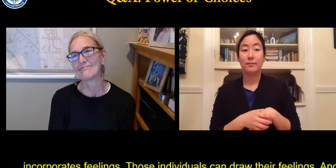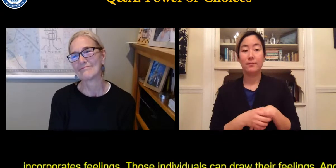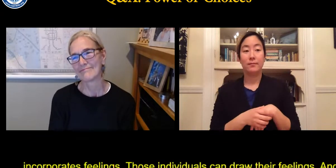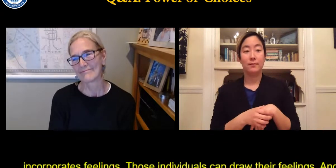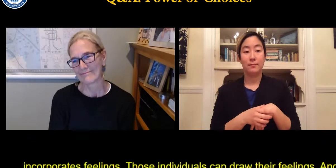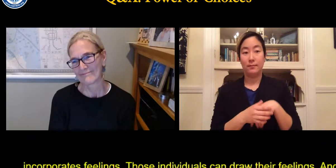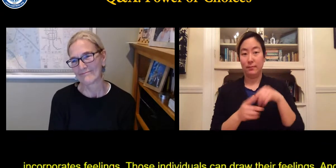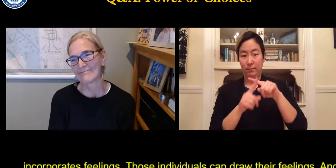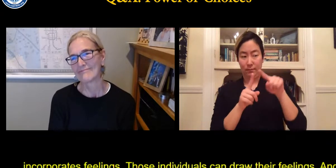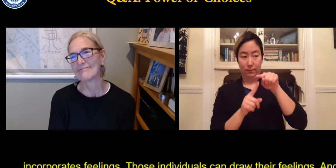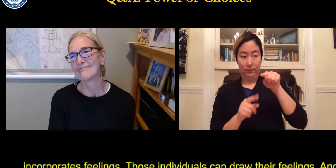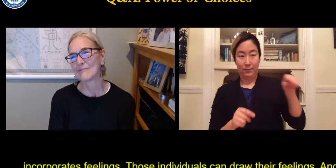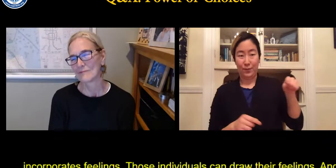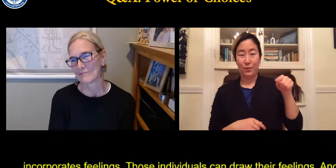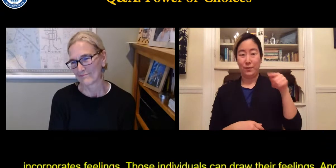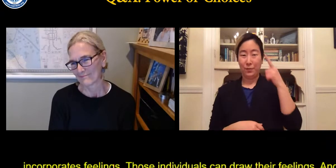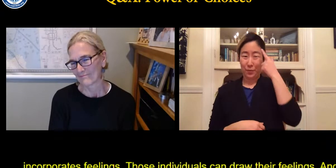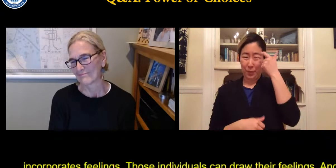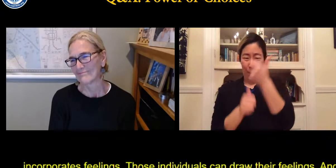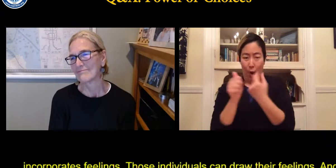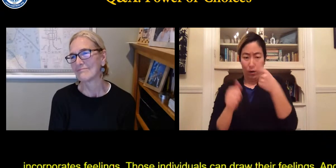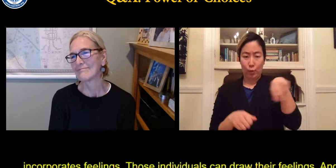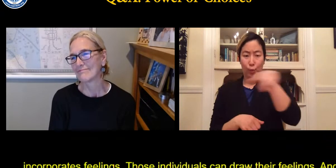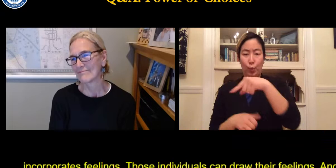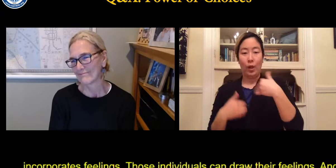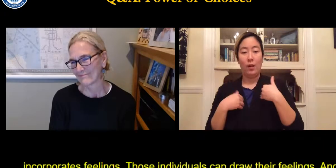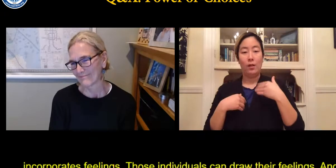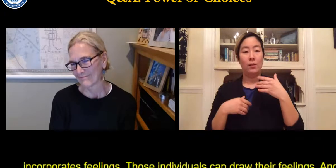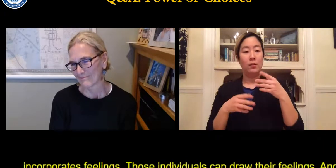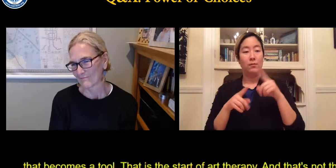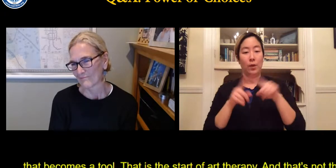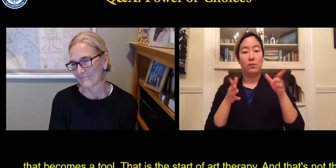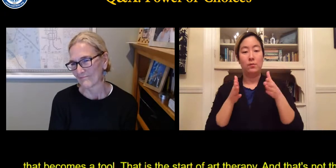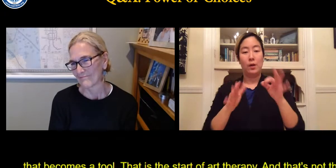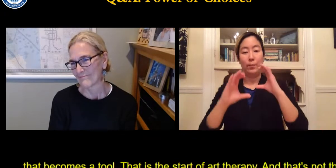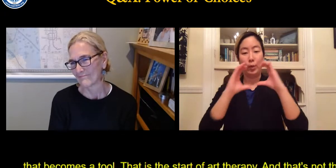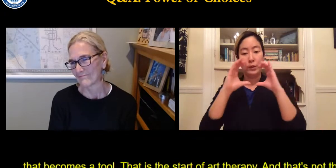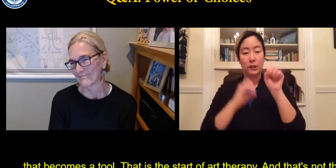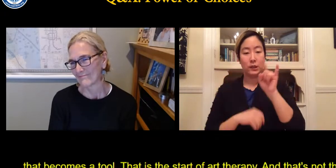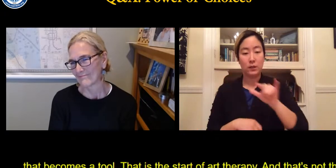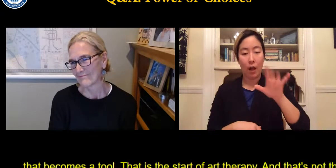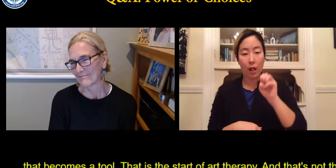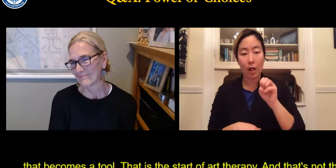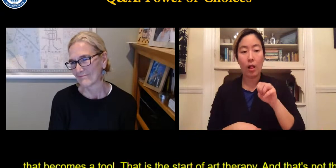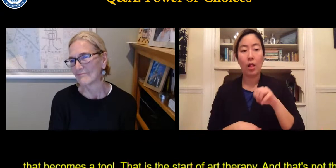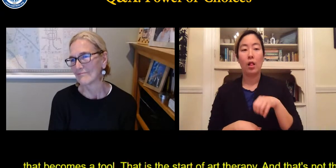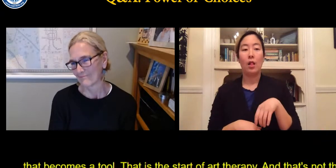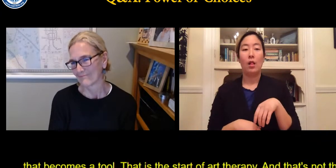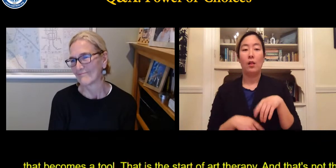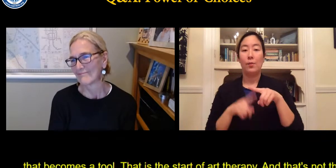there's music therapy, there's play therapy. There are different types of